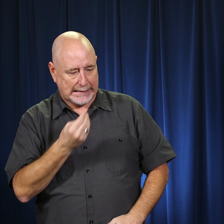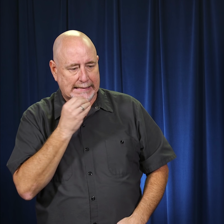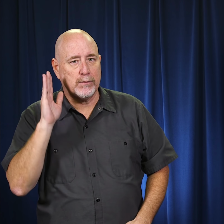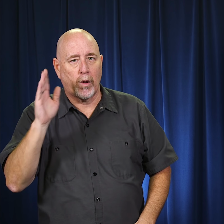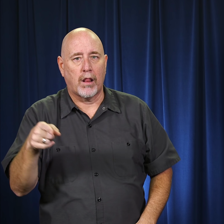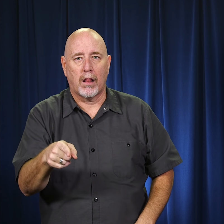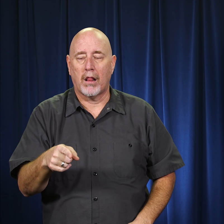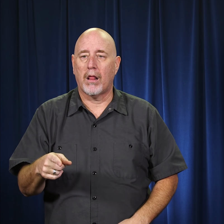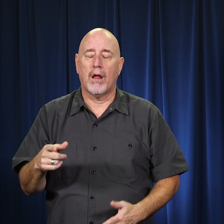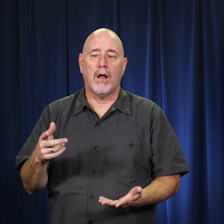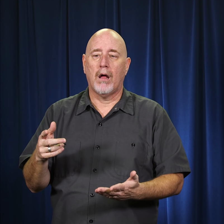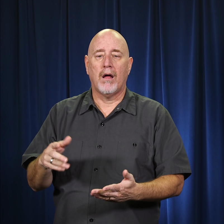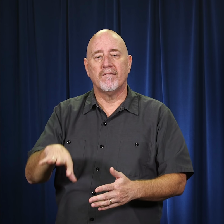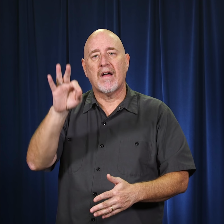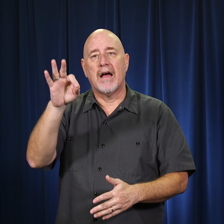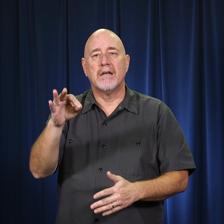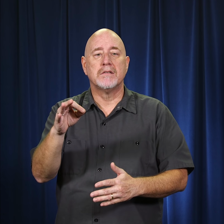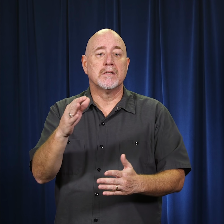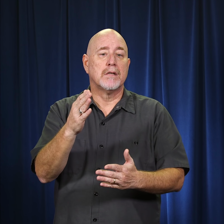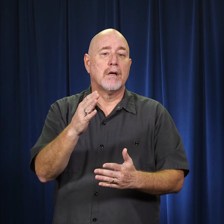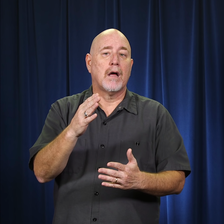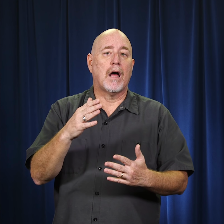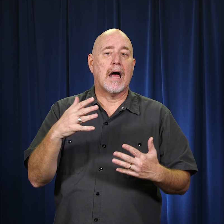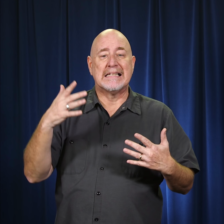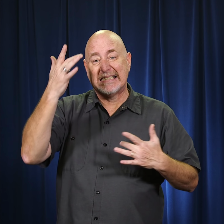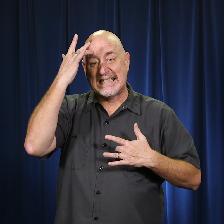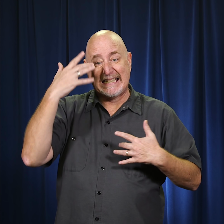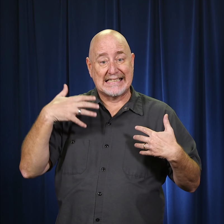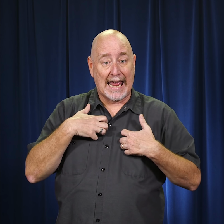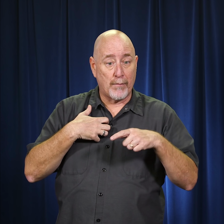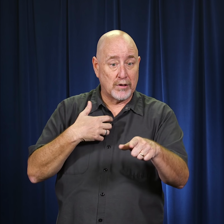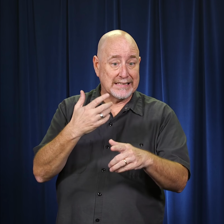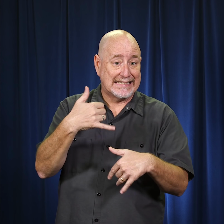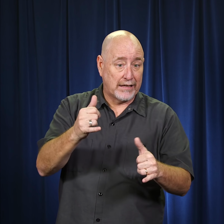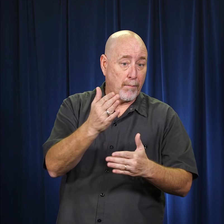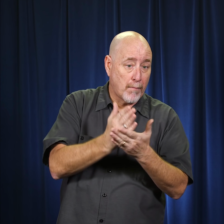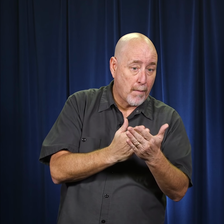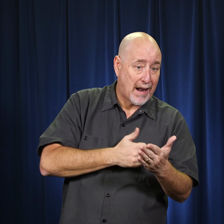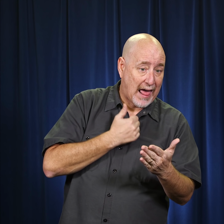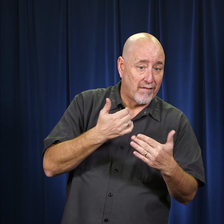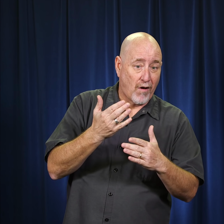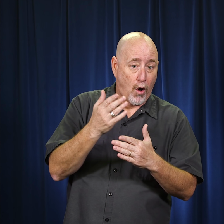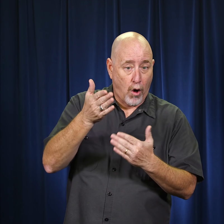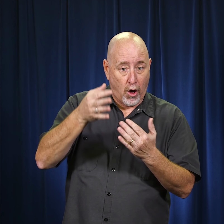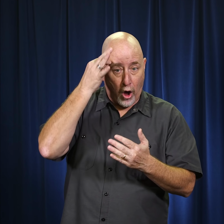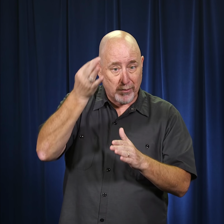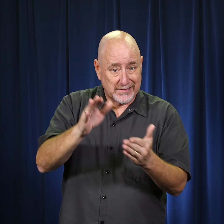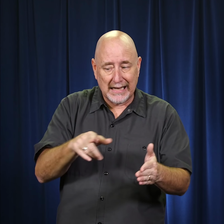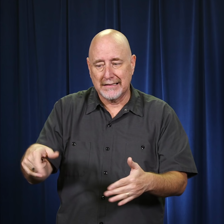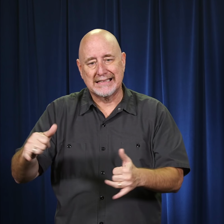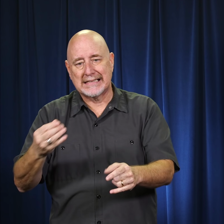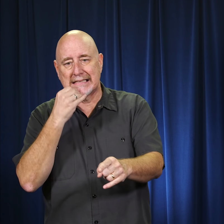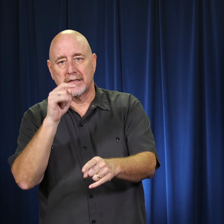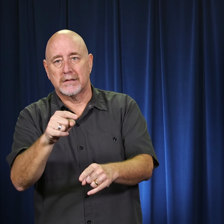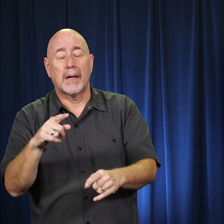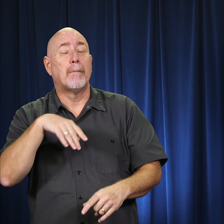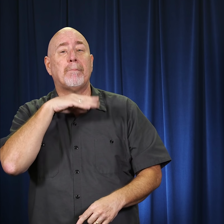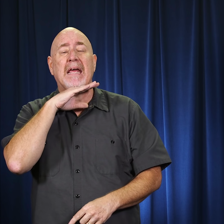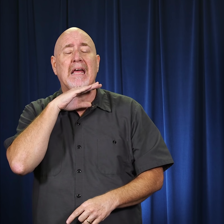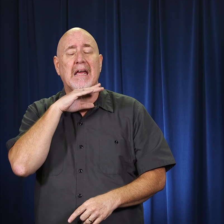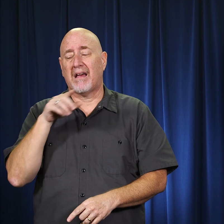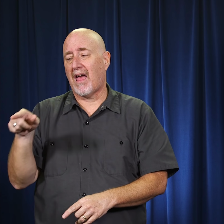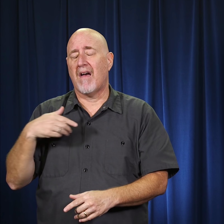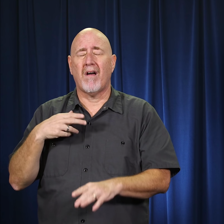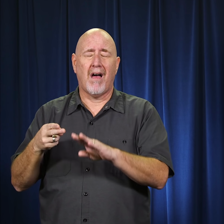animal, it will eat it. If it finds a partially alive, diseased animal, it will eat it. You see, a pig has